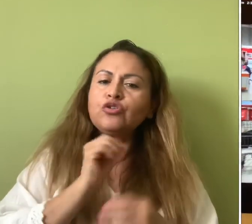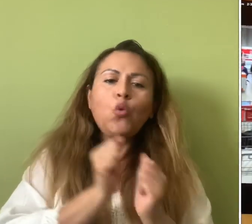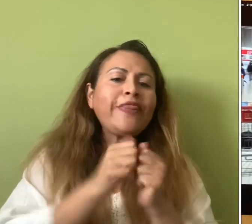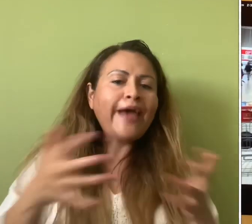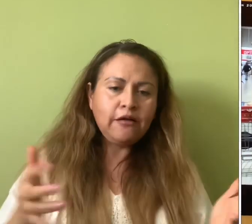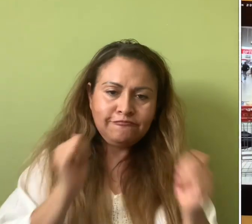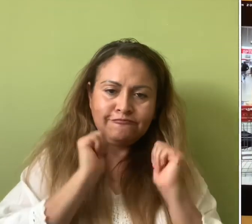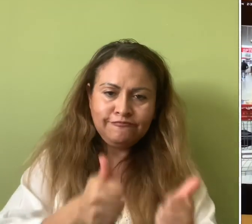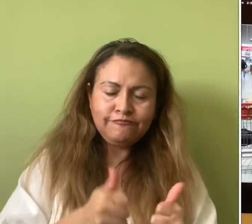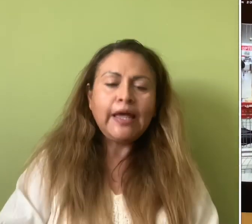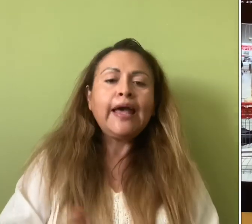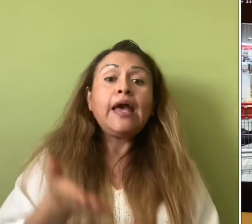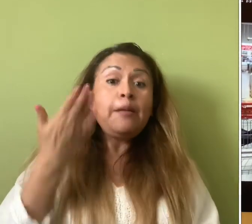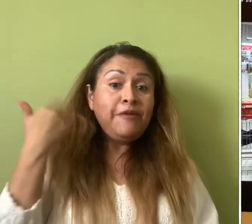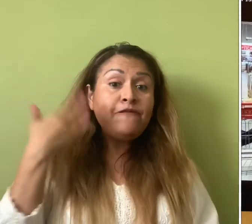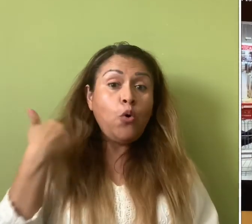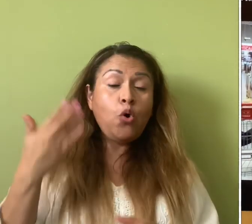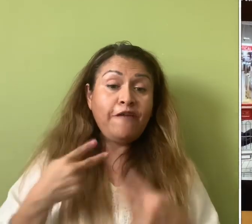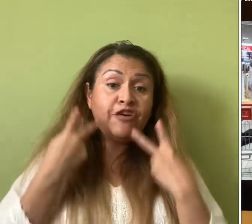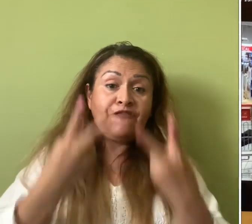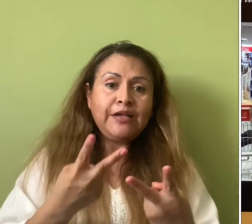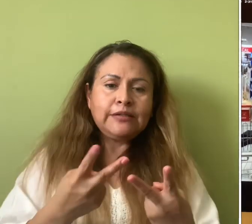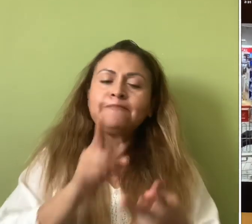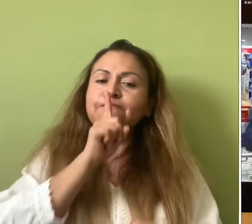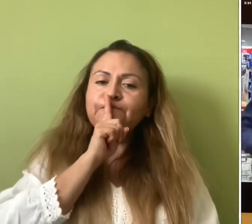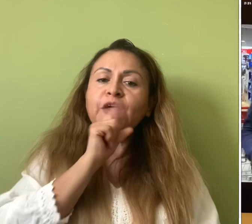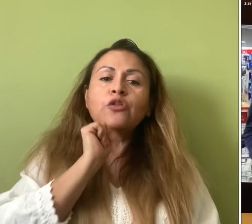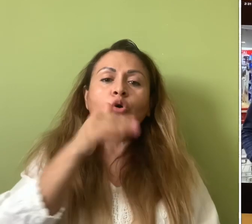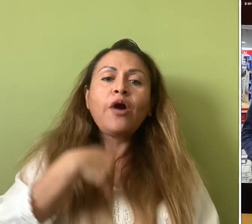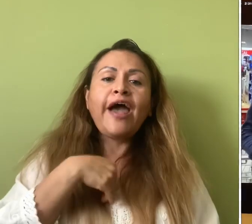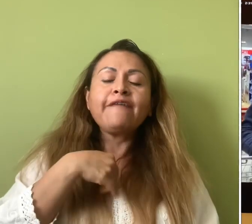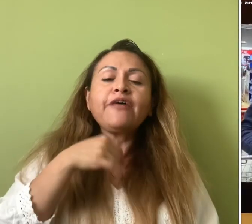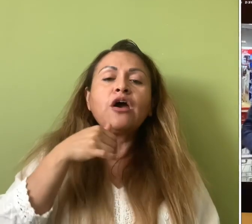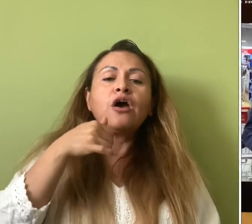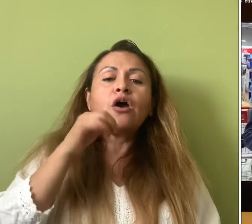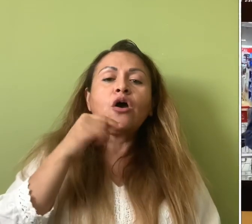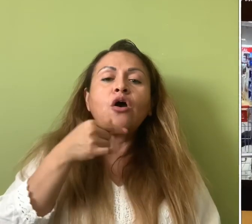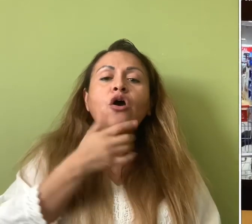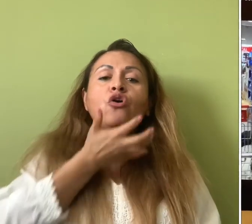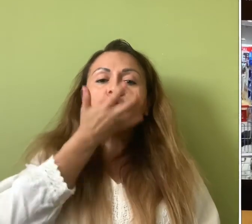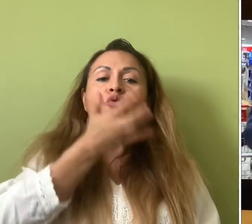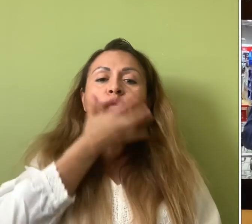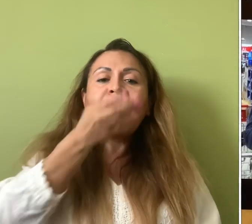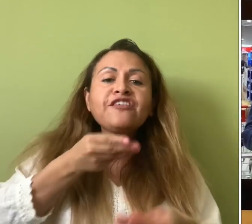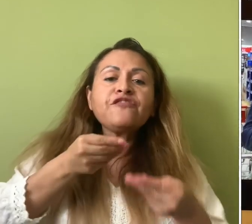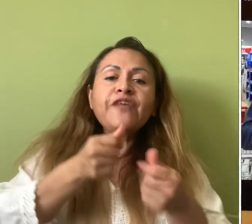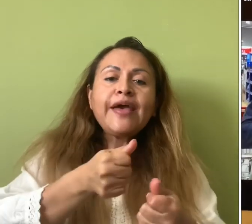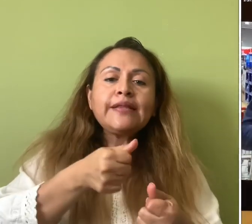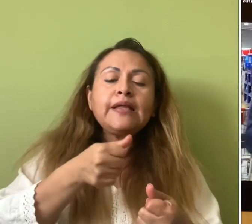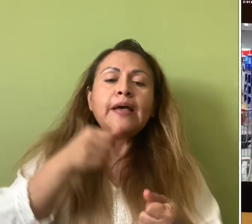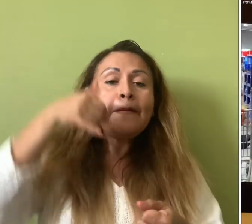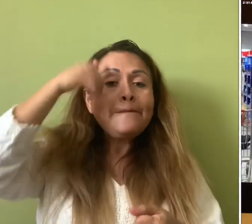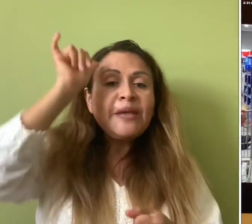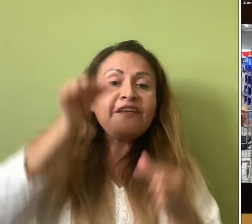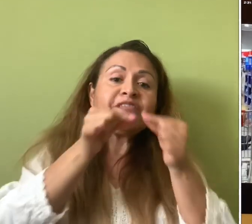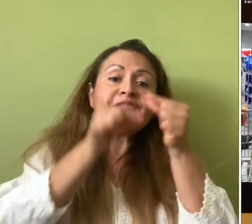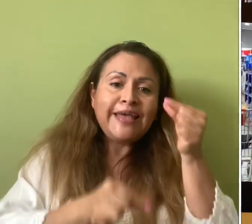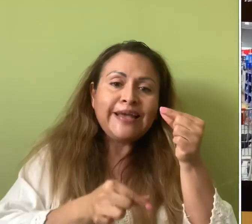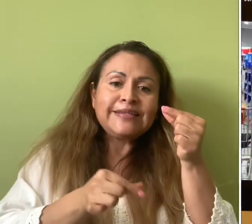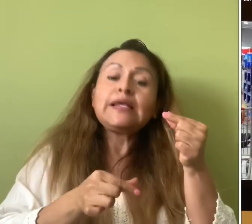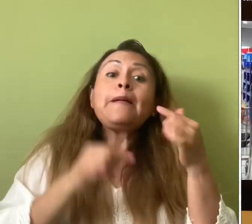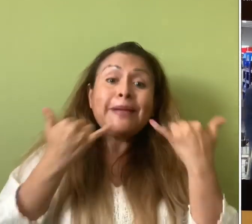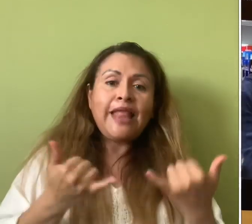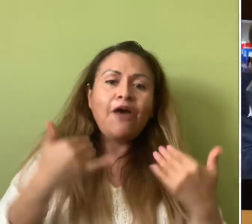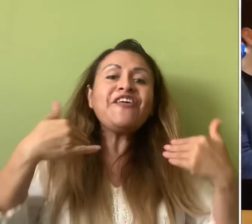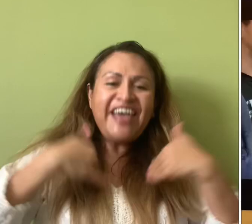last time we were here, they didn't have the grass-fed beef sticks, and I was devastated. Now they're back, so hooray for that. If you want the healthiest